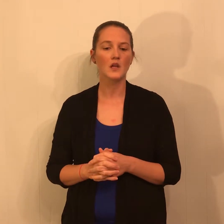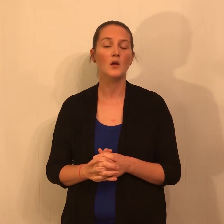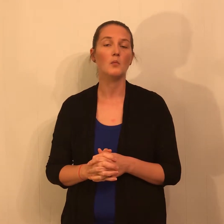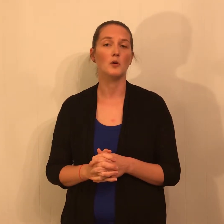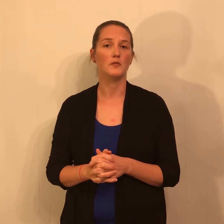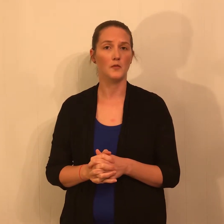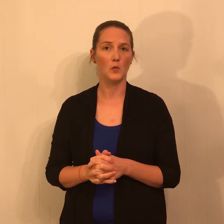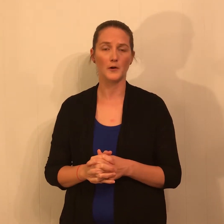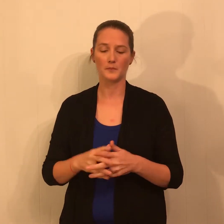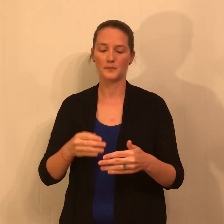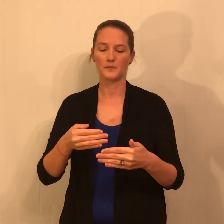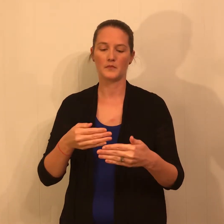Before.